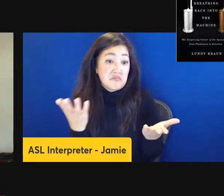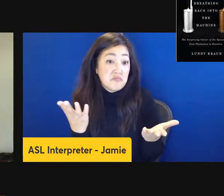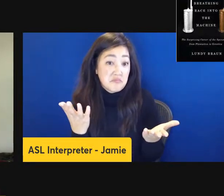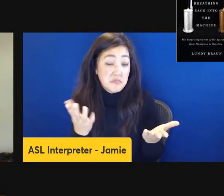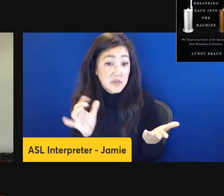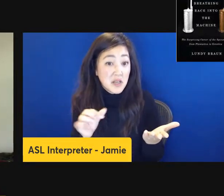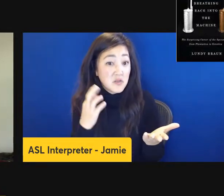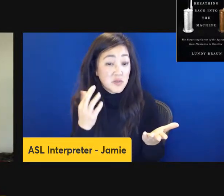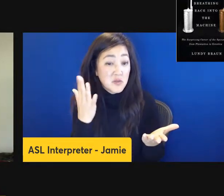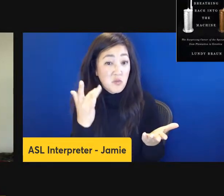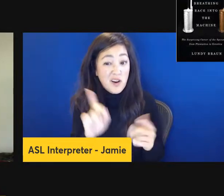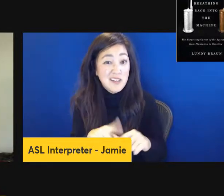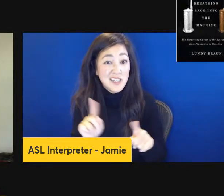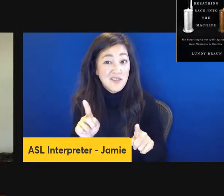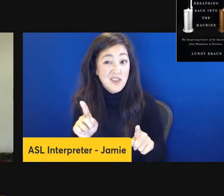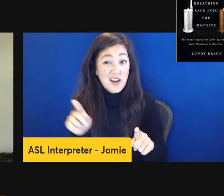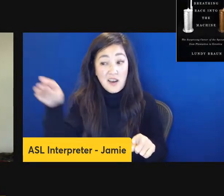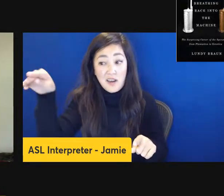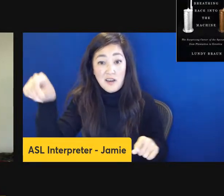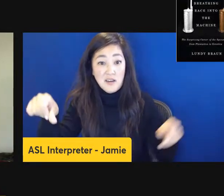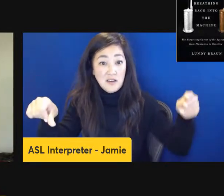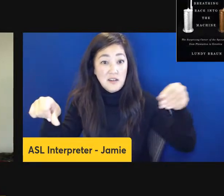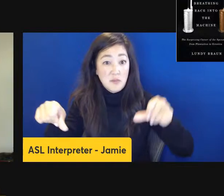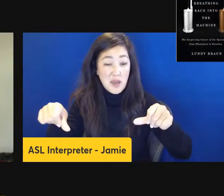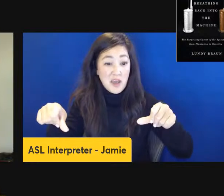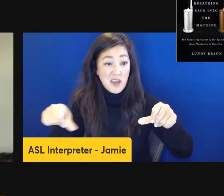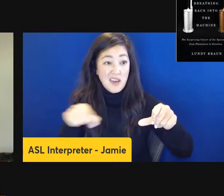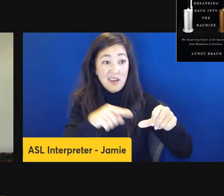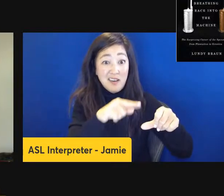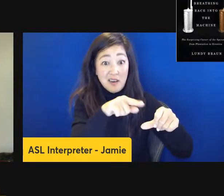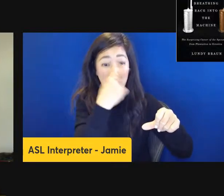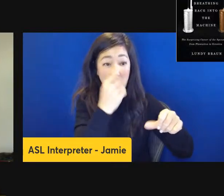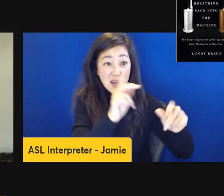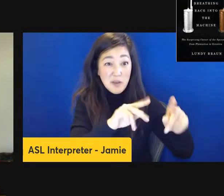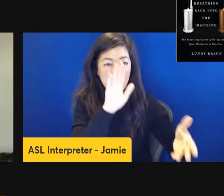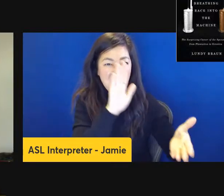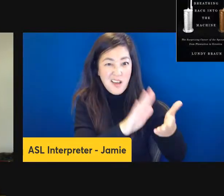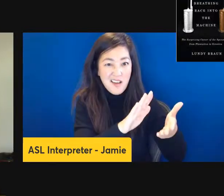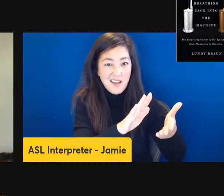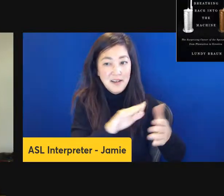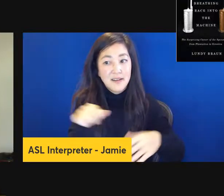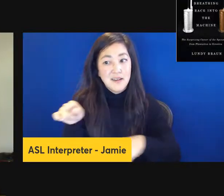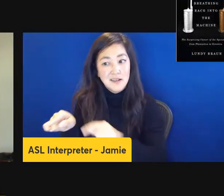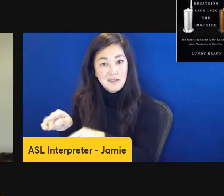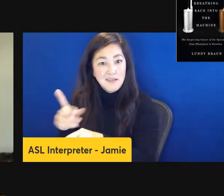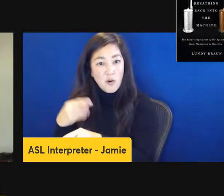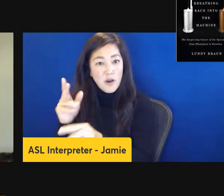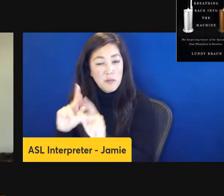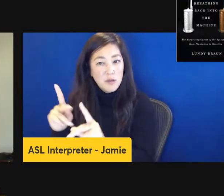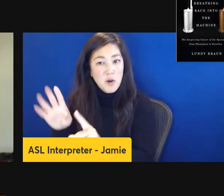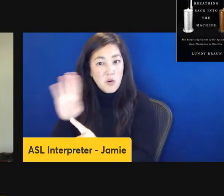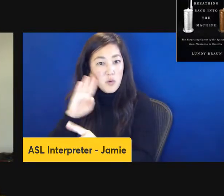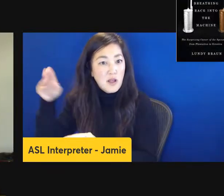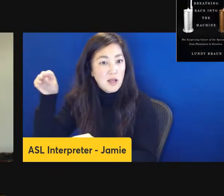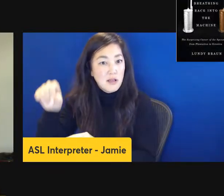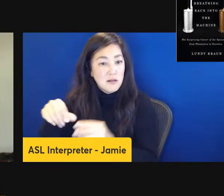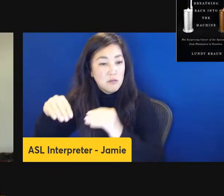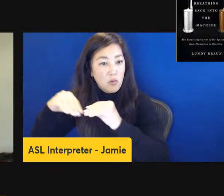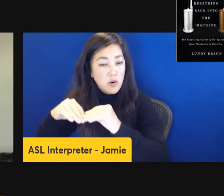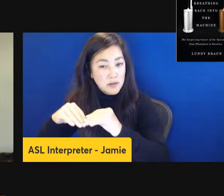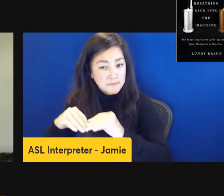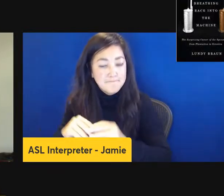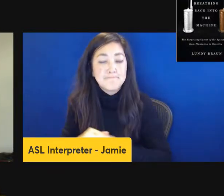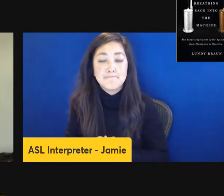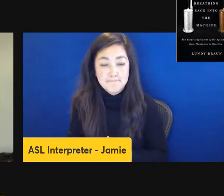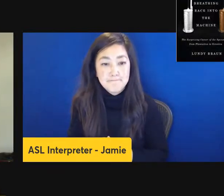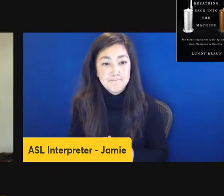difference. After my initial surprise, I consulted an occupational medicine friend who assured